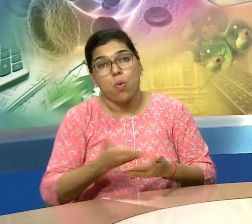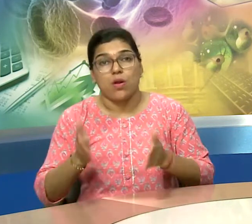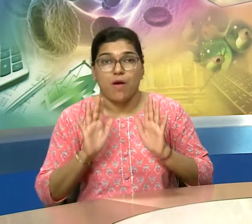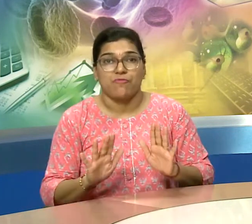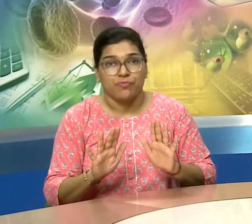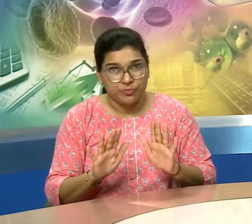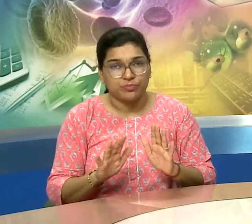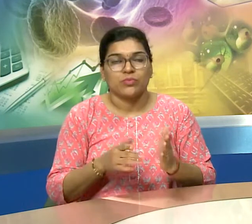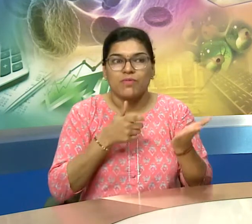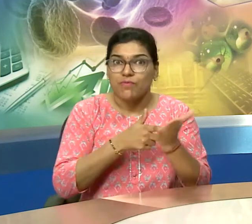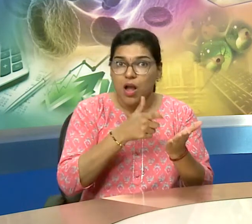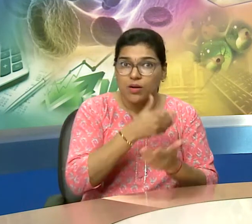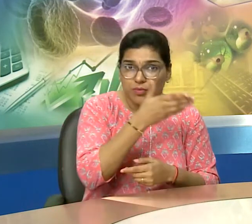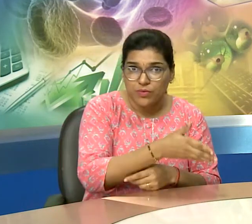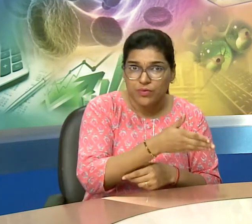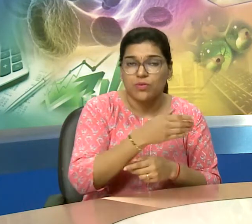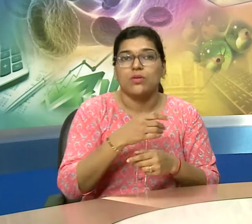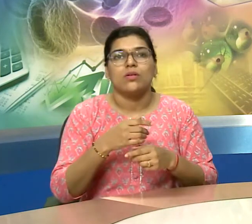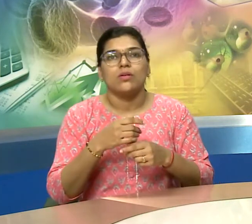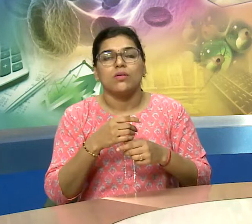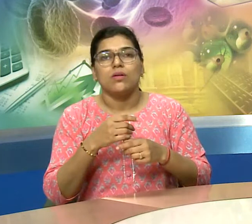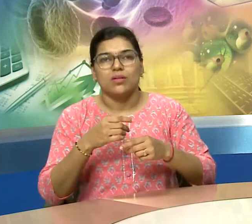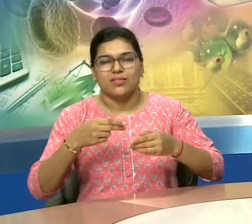getting manufactured in factories.